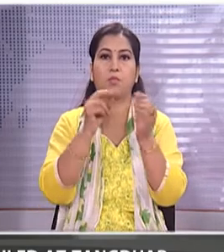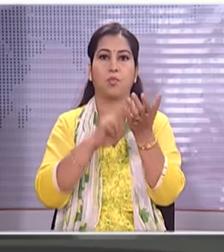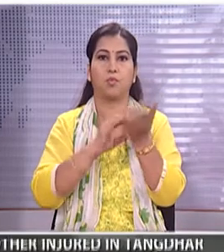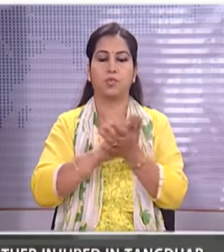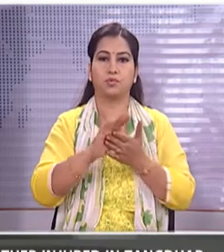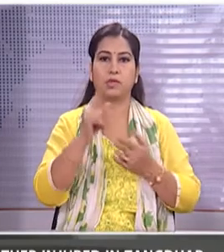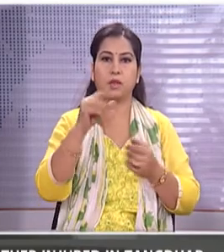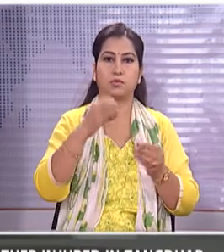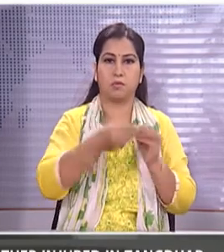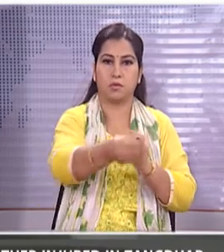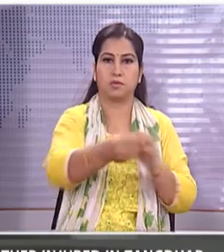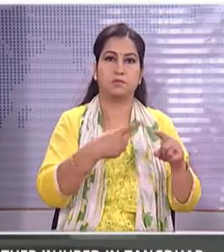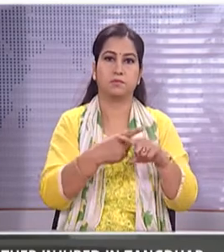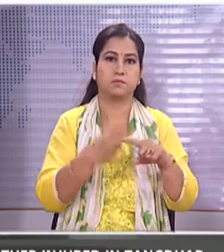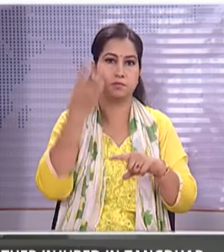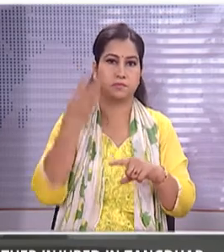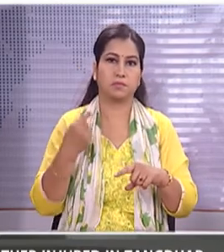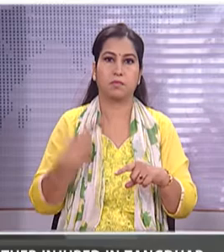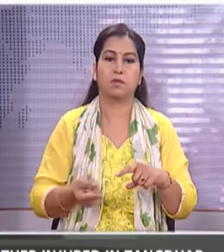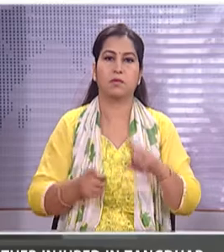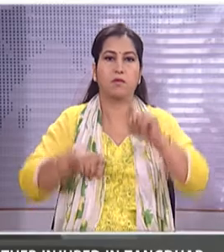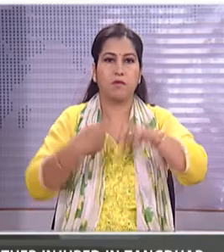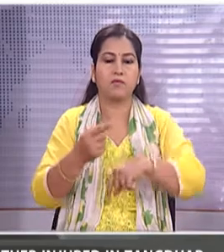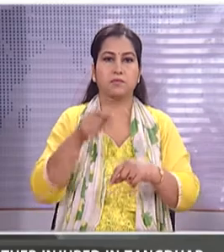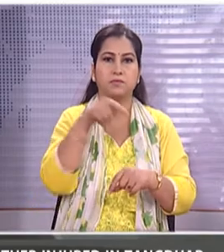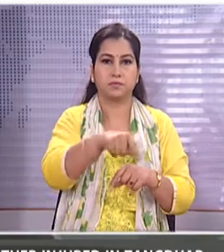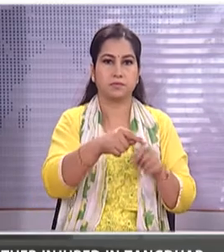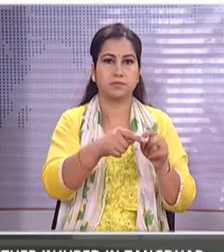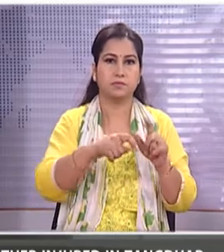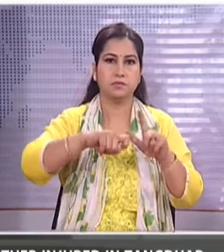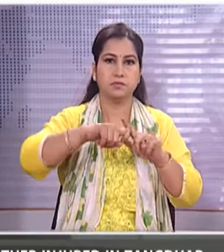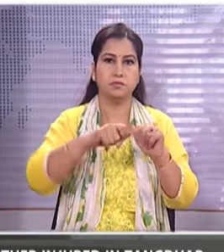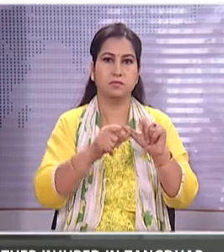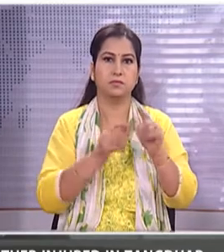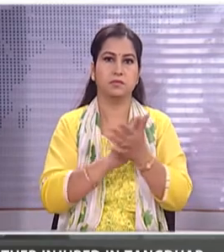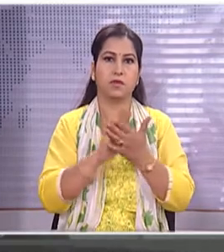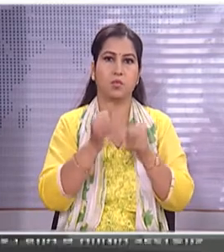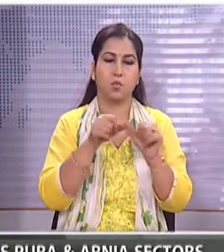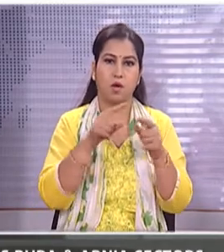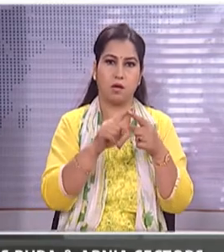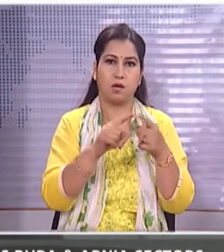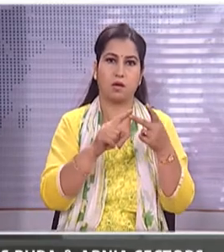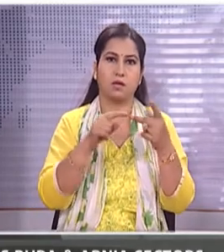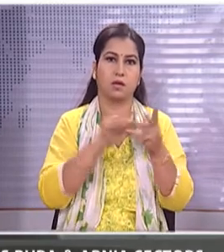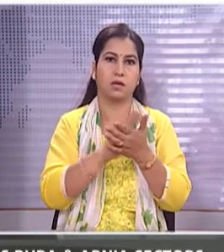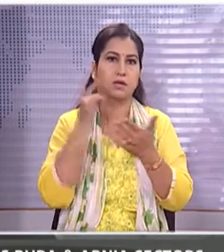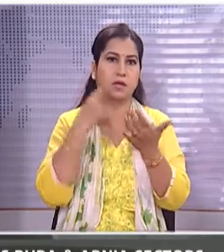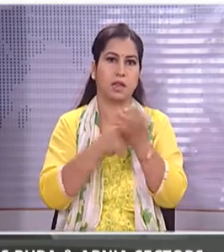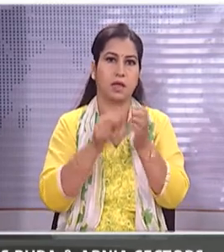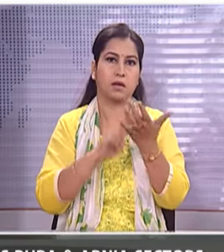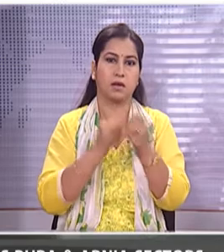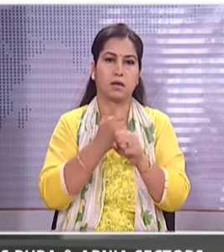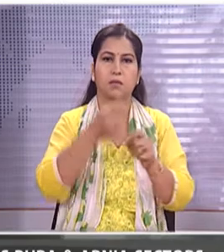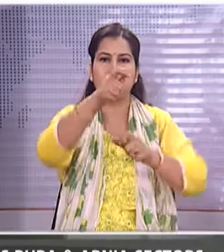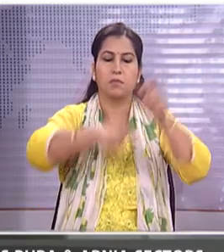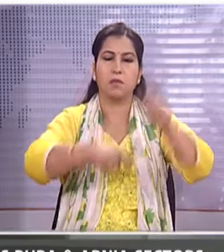the line of control on Saturday evening. After shelling from across the border in Kathua and Hira Nagar areas, local residents